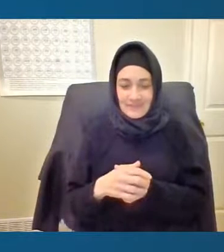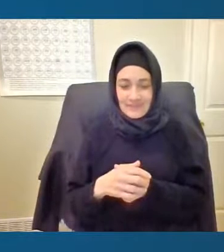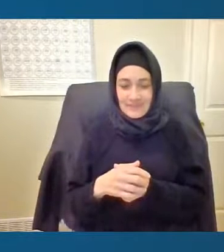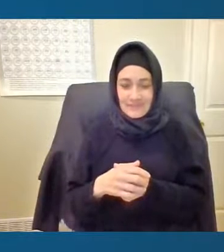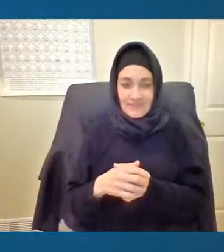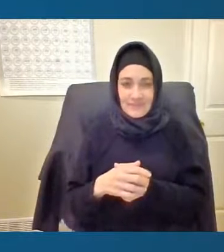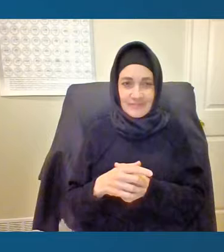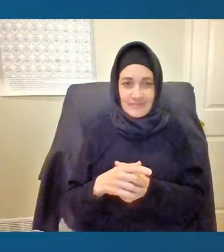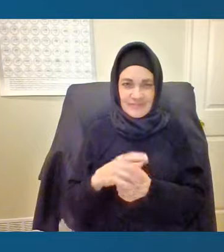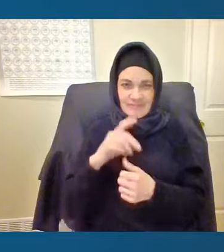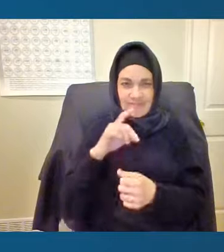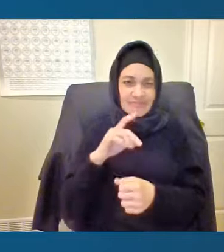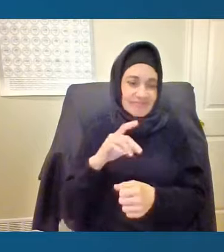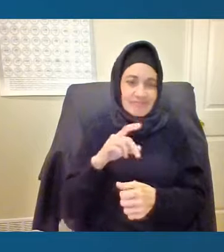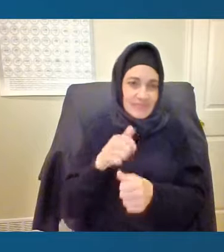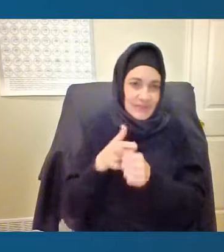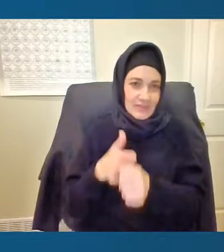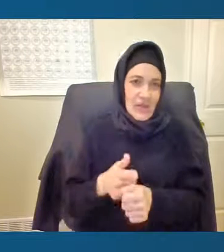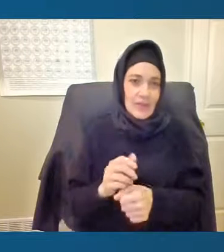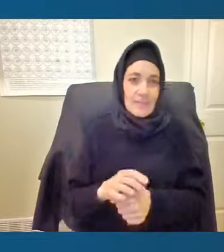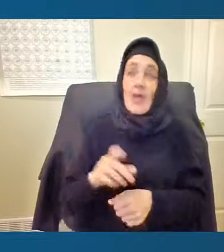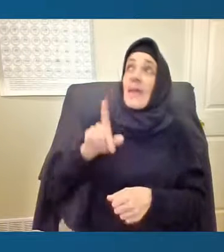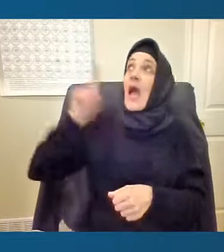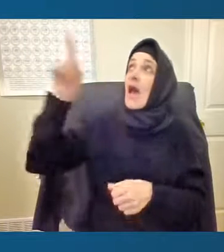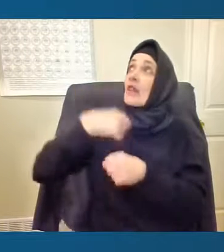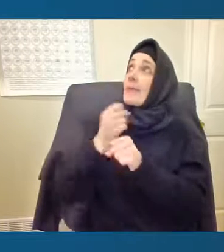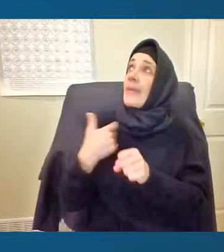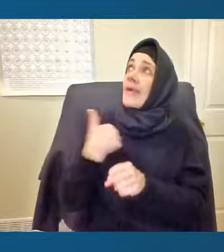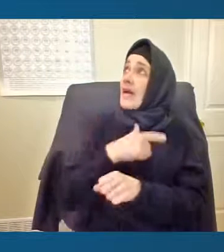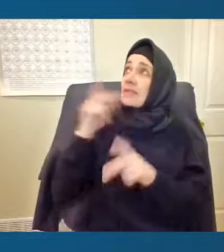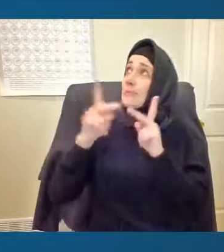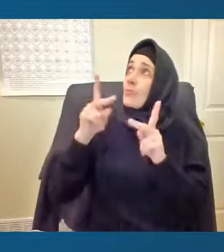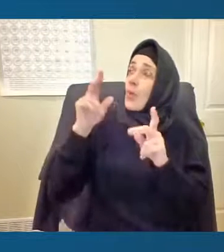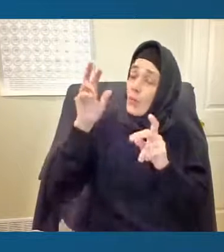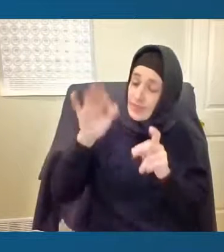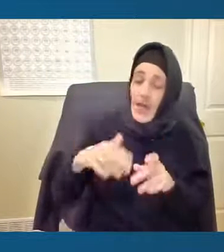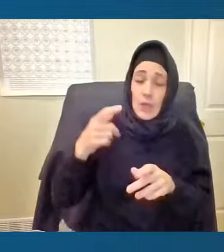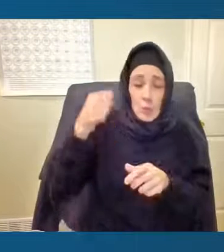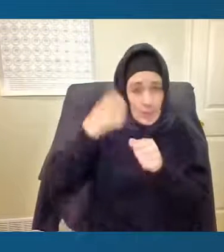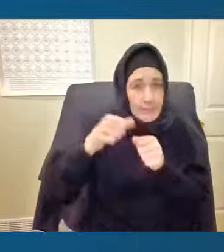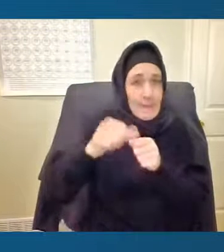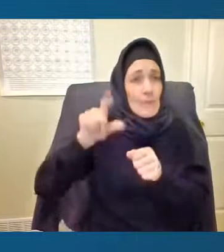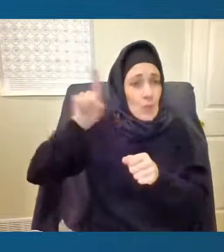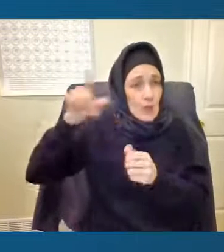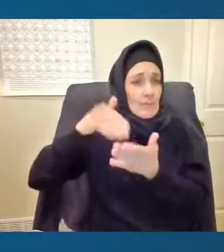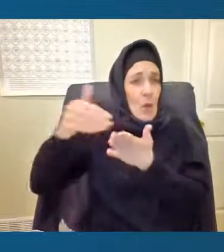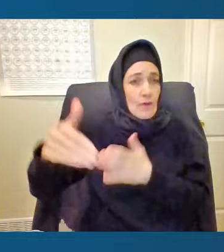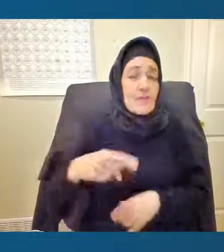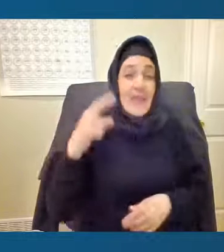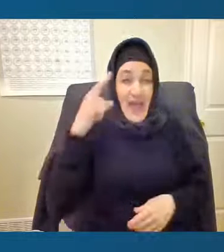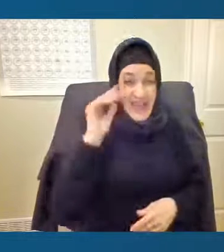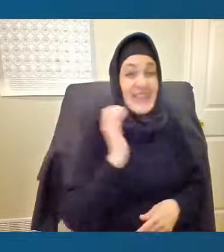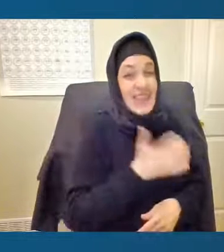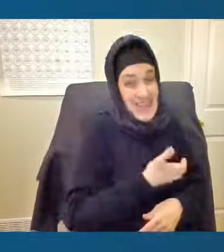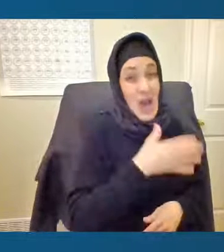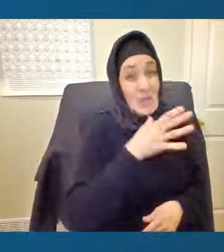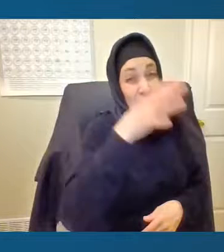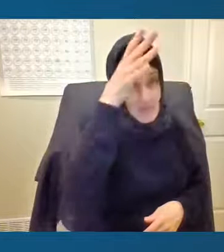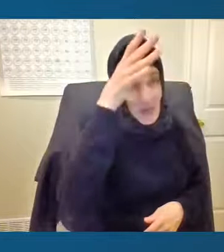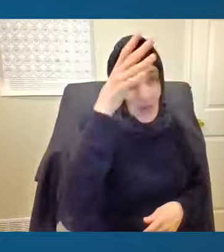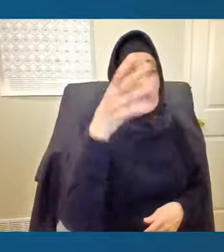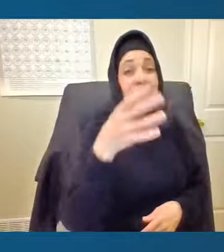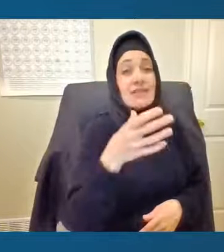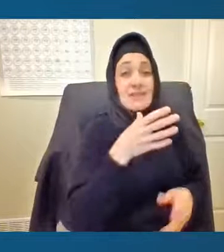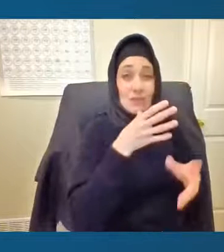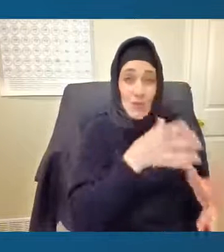Alhamdulillah, man. May Allah make us of people who remember Him often. You know, I think our parents and the elderly generation, they know dhikr, yo. They heard it